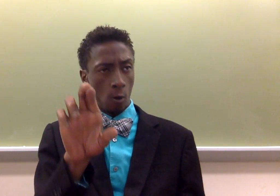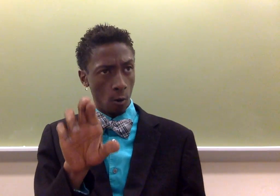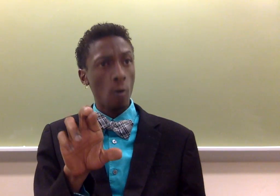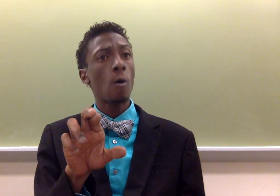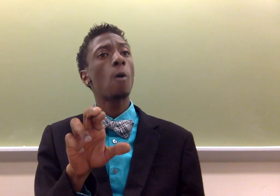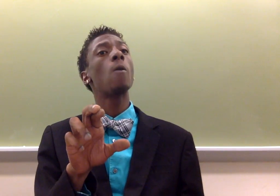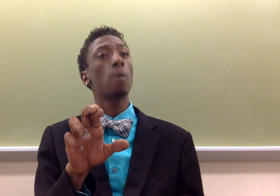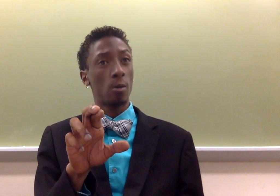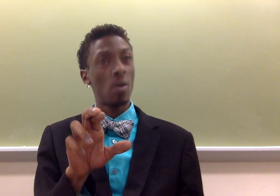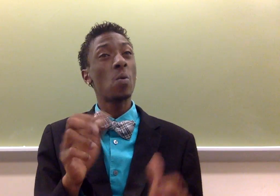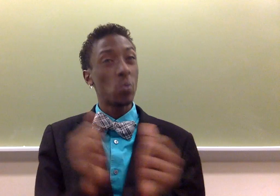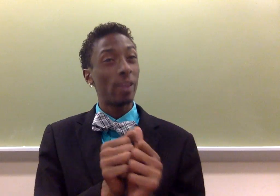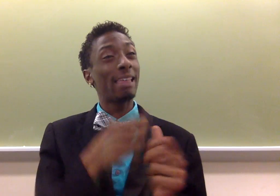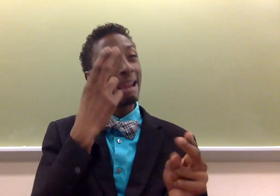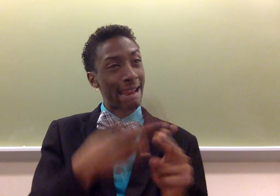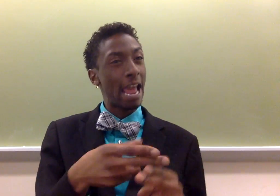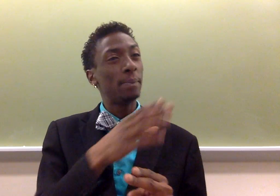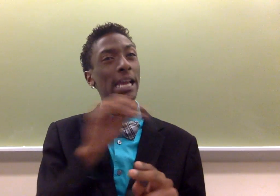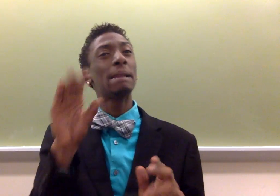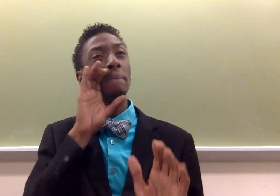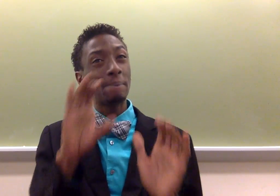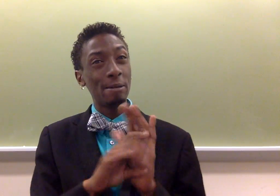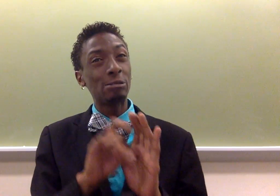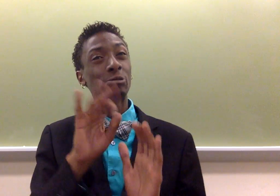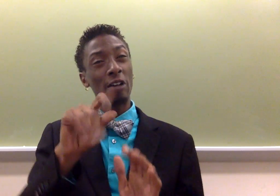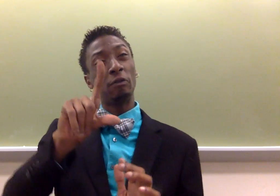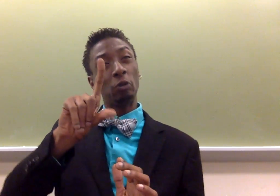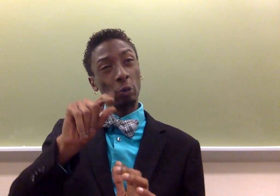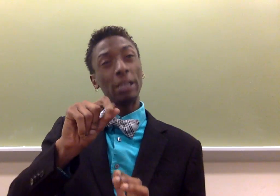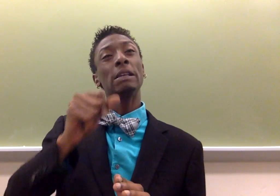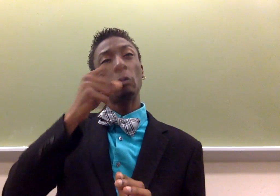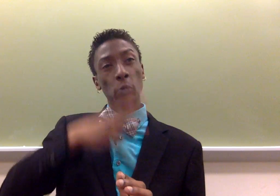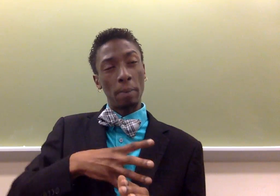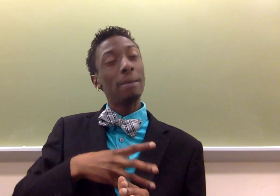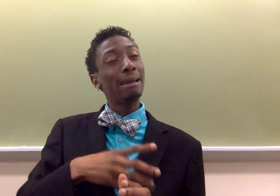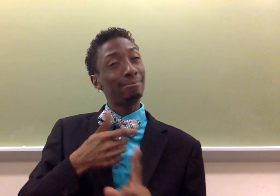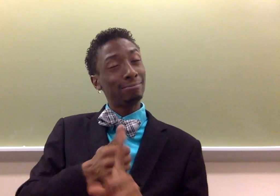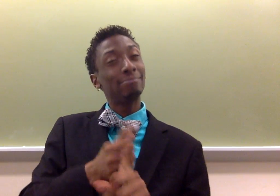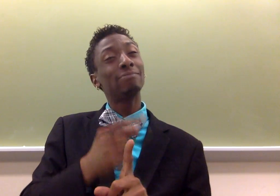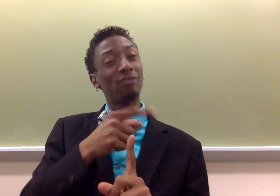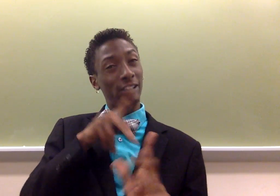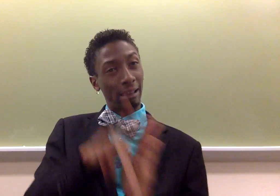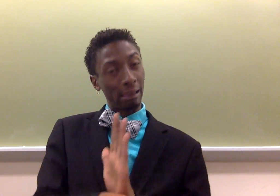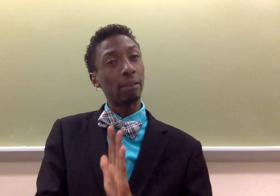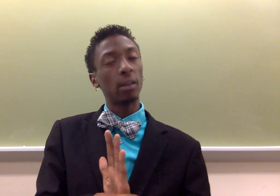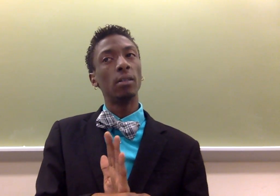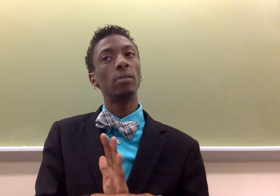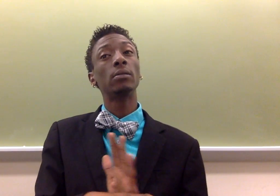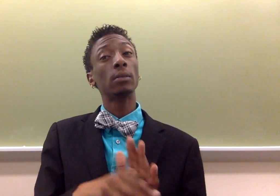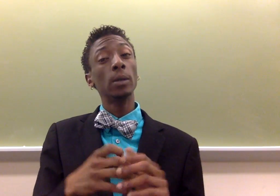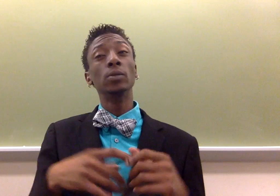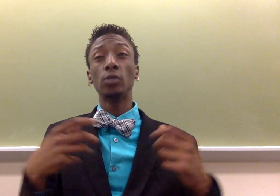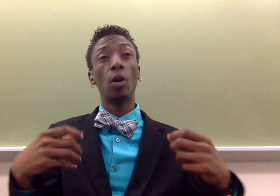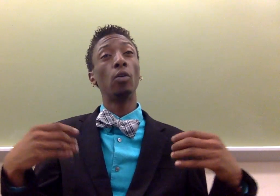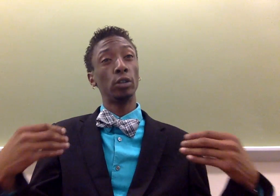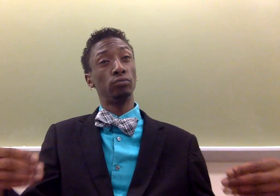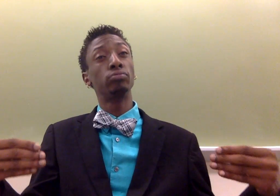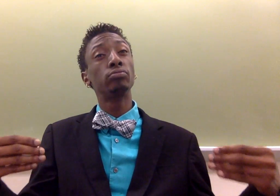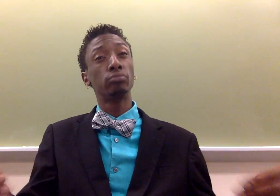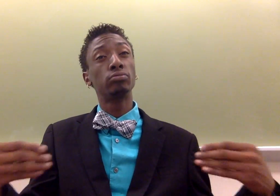killed by the police. And for a while we were marching in the march with it, but we realized that actually the poster needed to be seen by people in the march. So we came